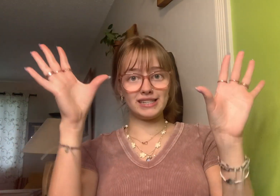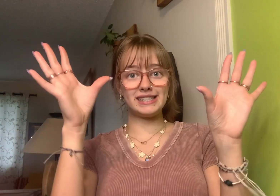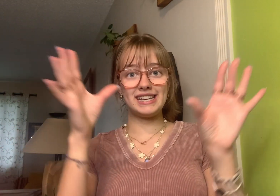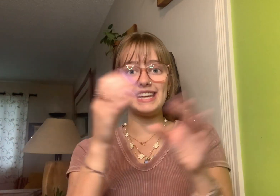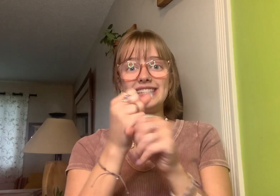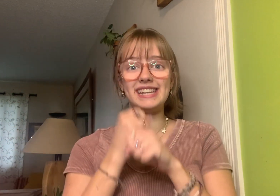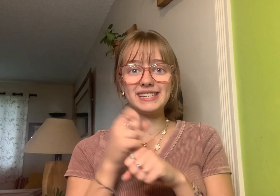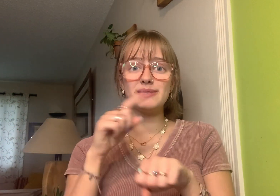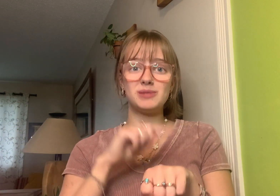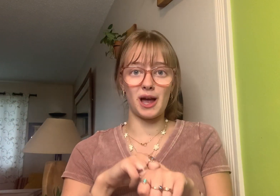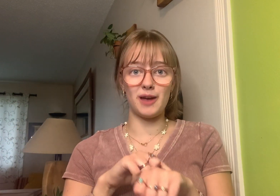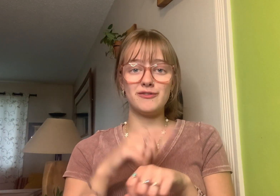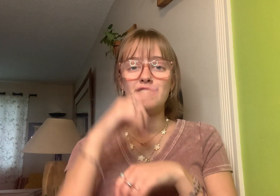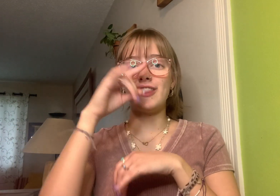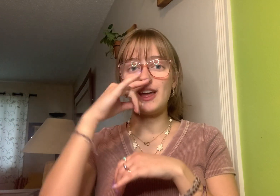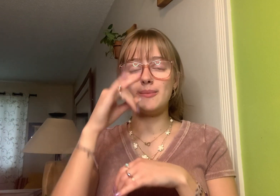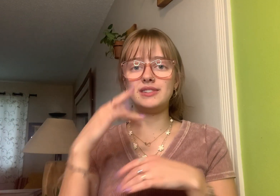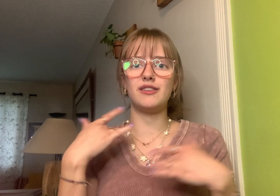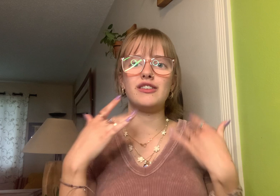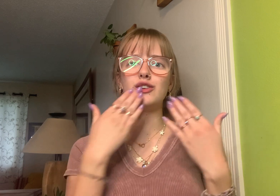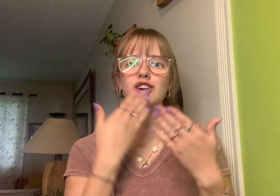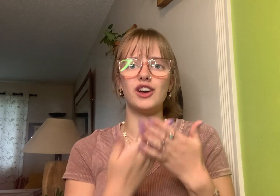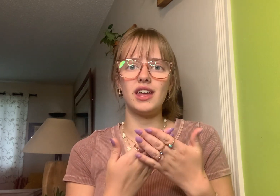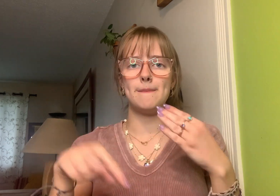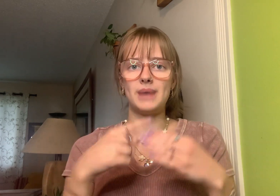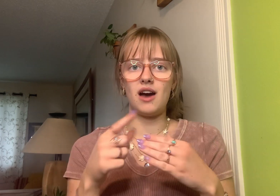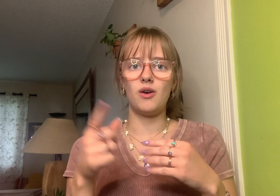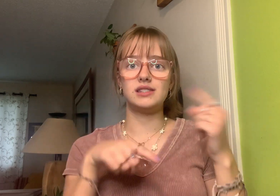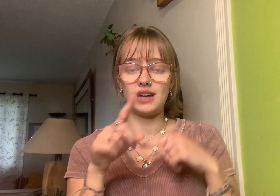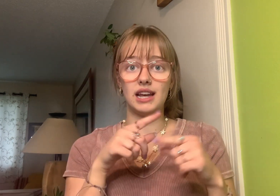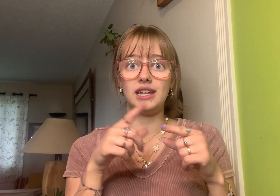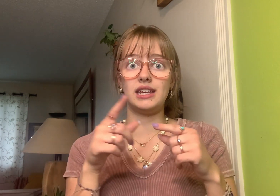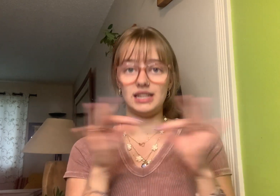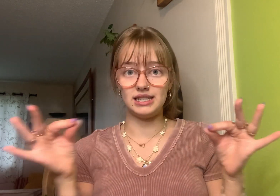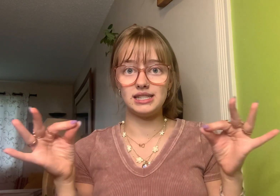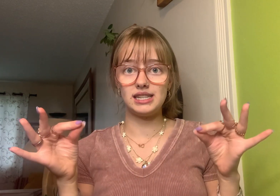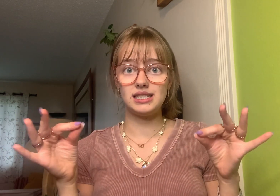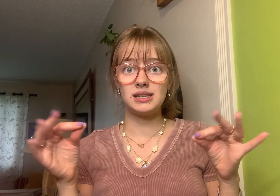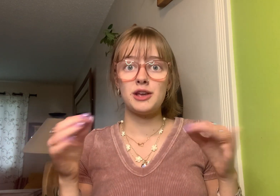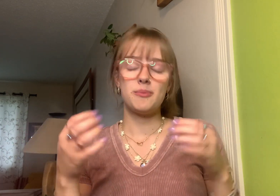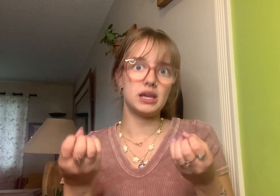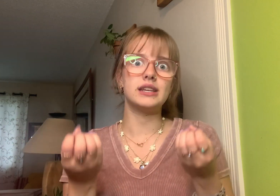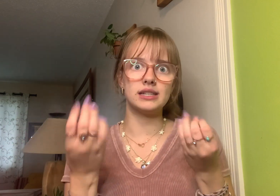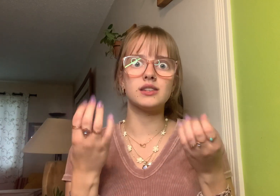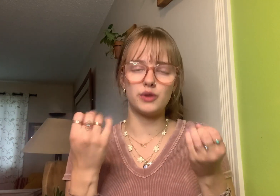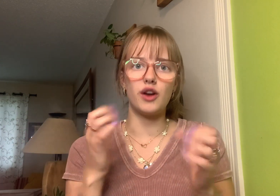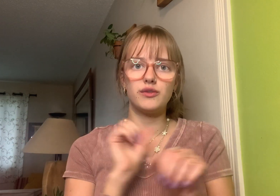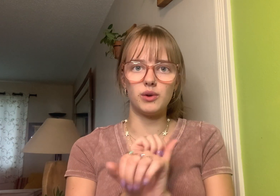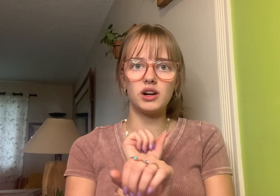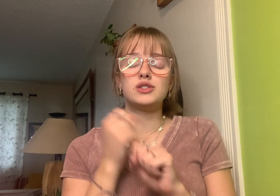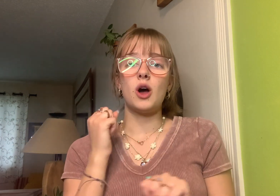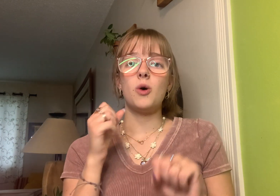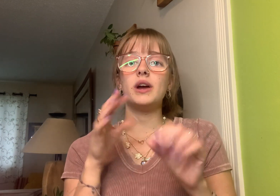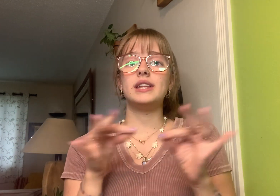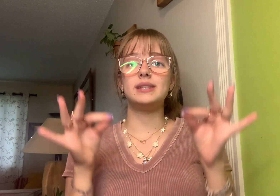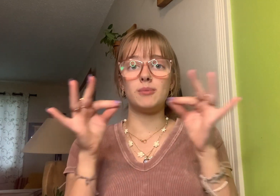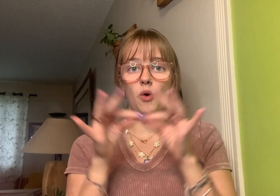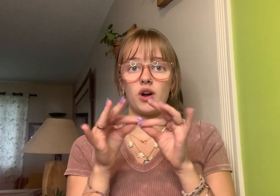Obviously, it takes some time for them to feel good about signing sentences because it's a lot of work. So it's important